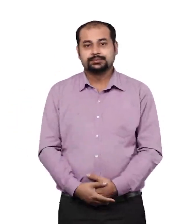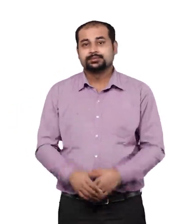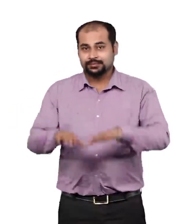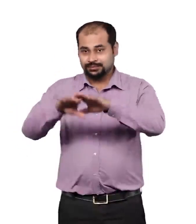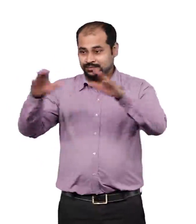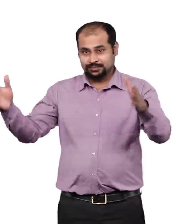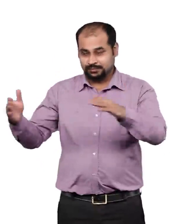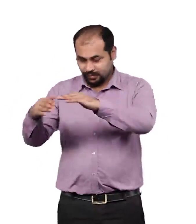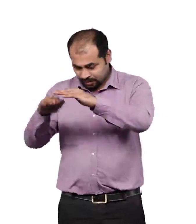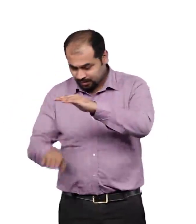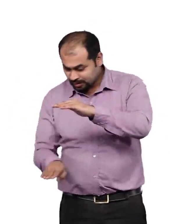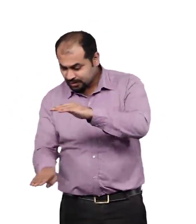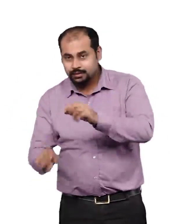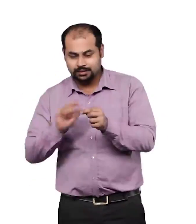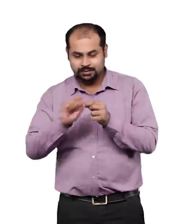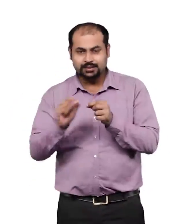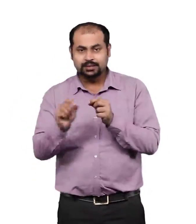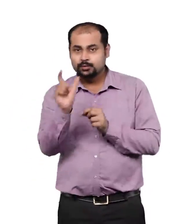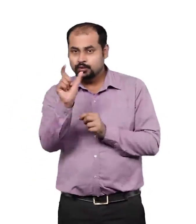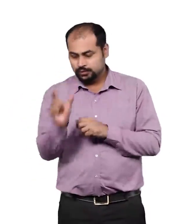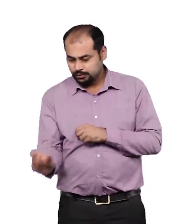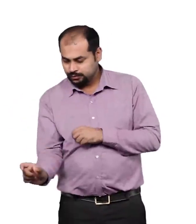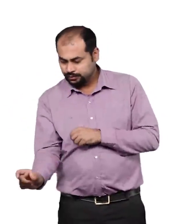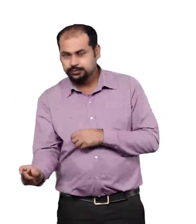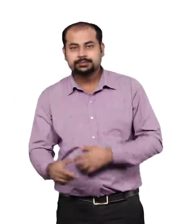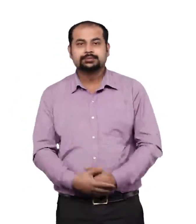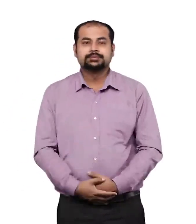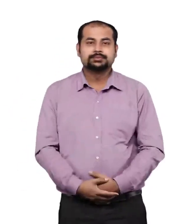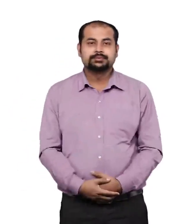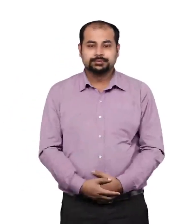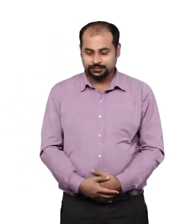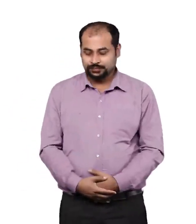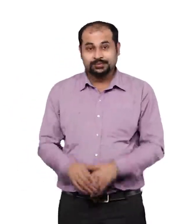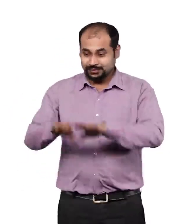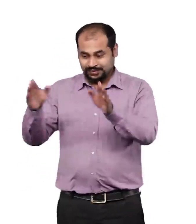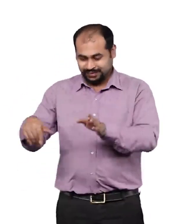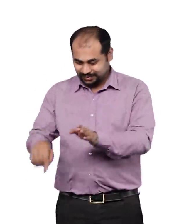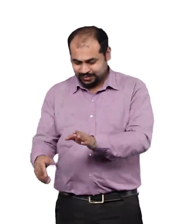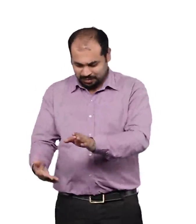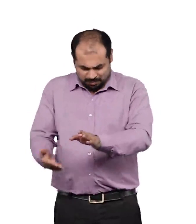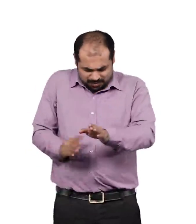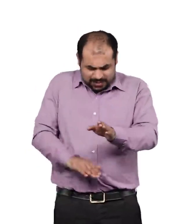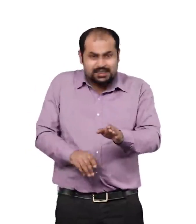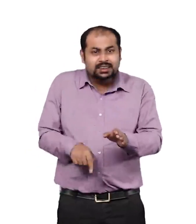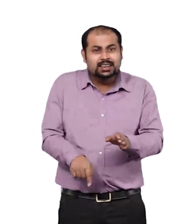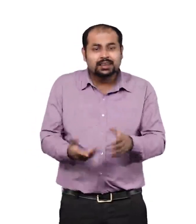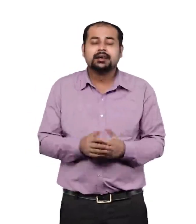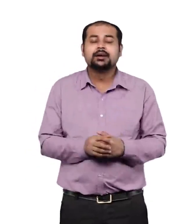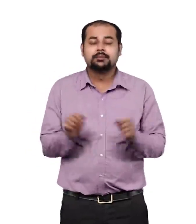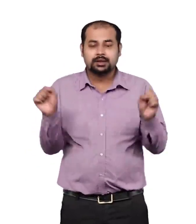A matchbox is under the table and a math magic book kept at the side of the table.